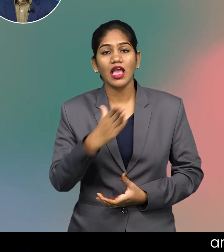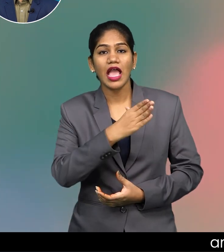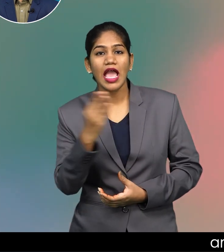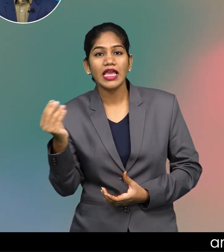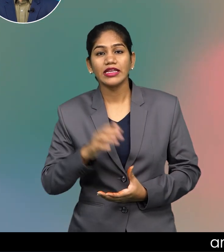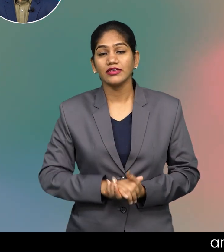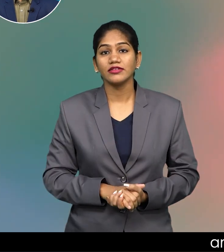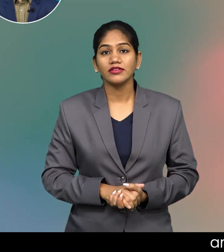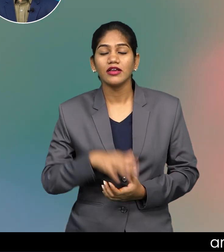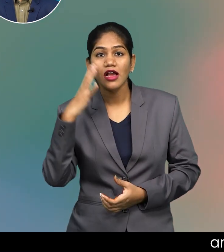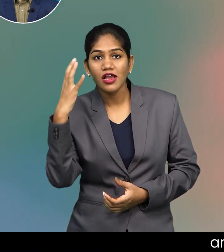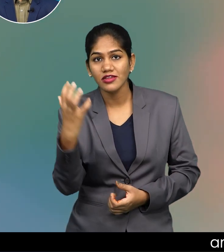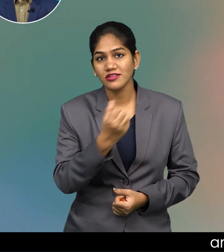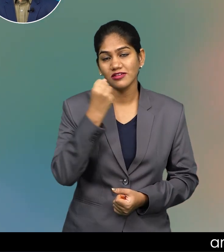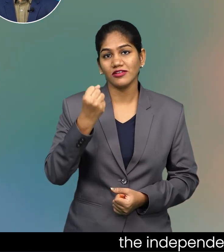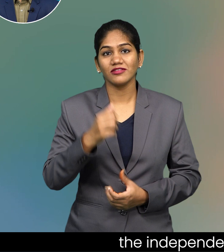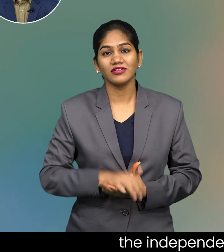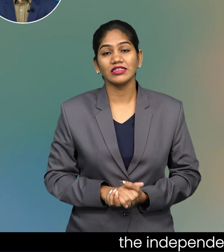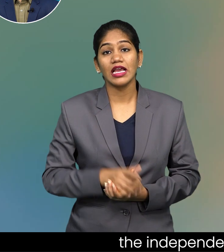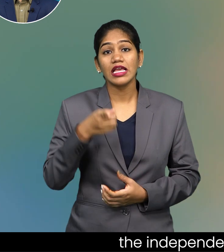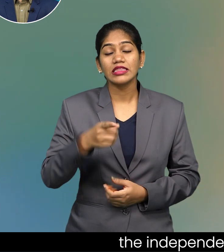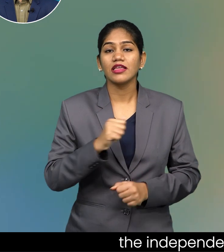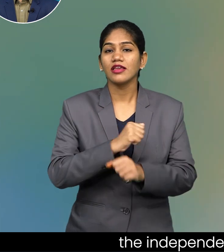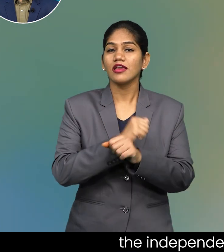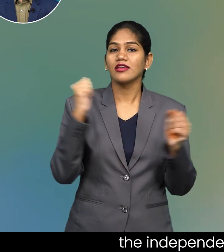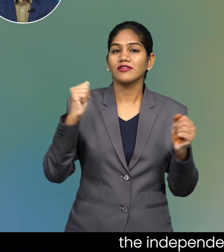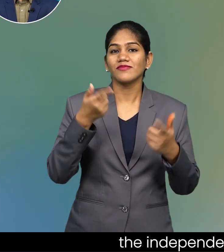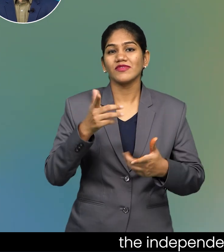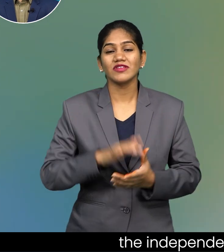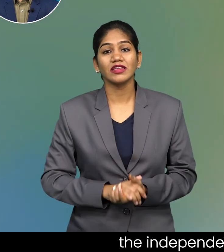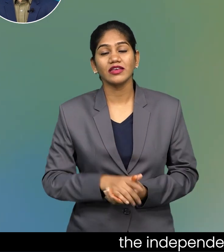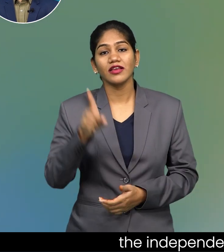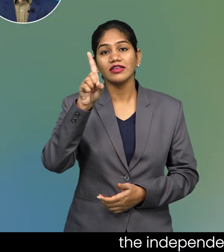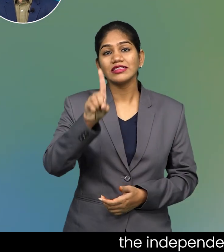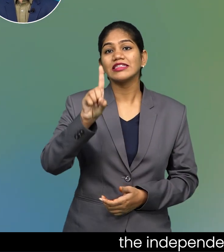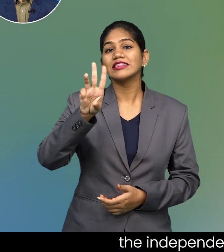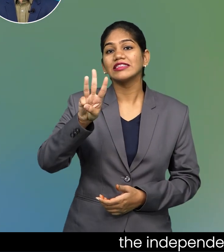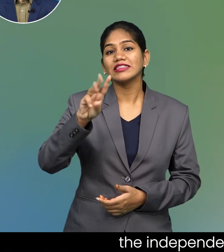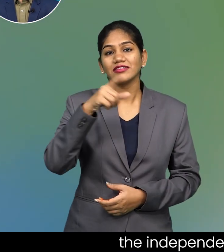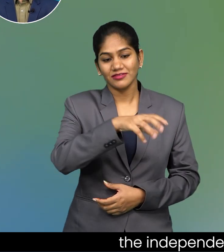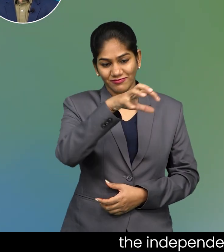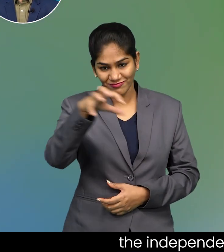and recognized the independence of its 13 colonies.